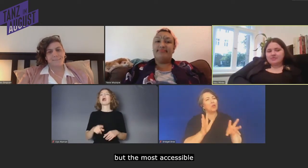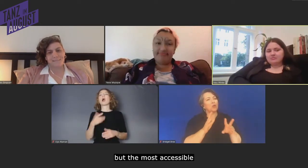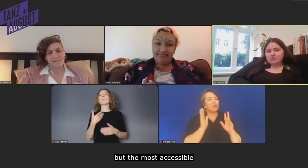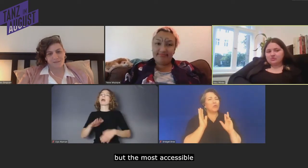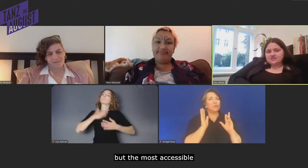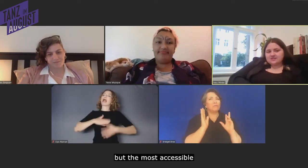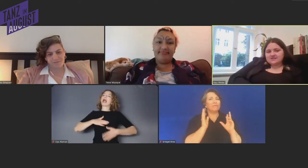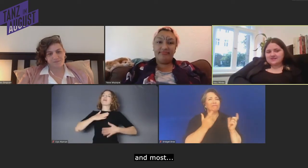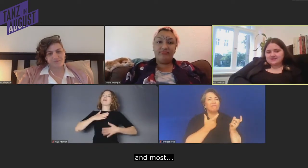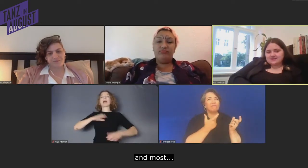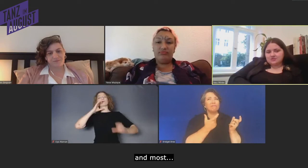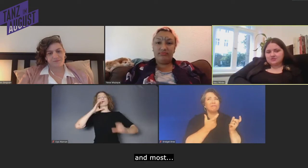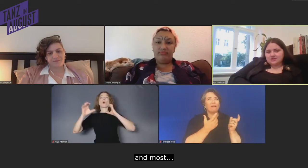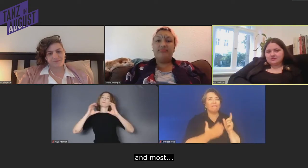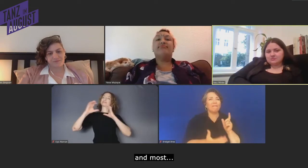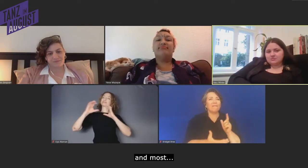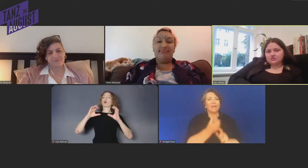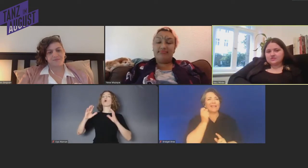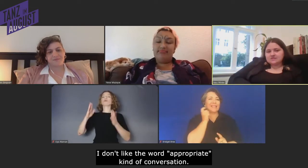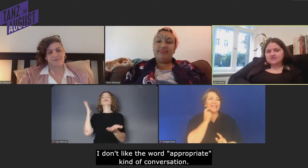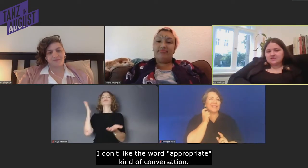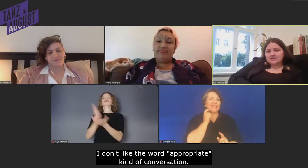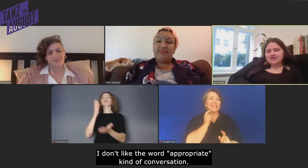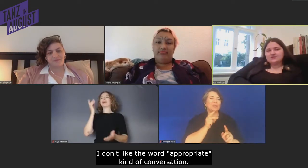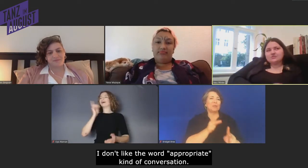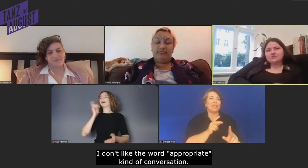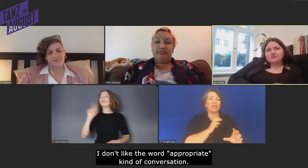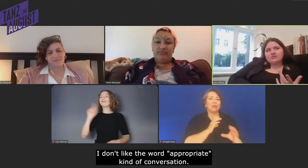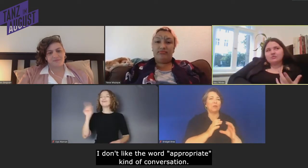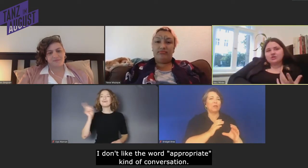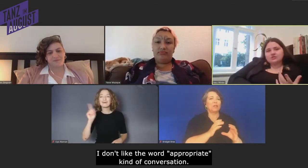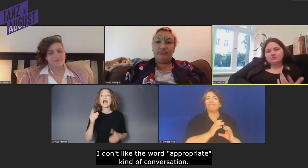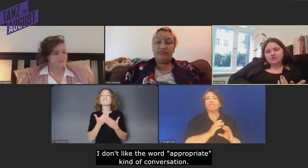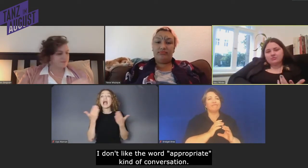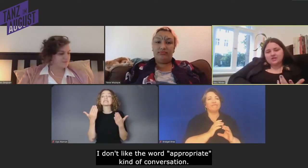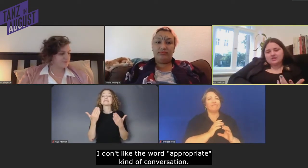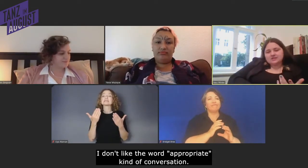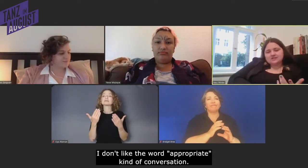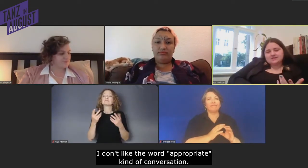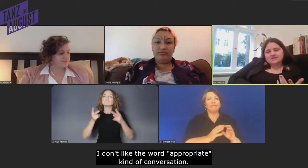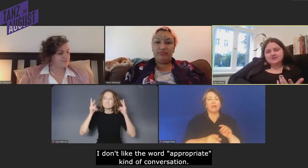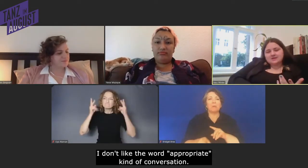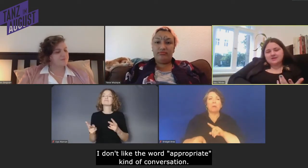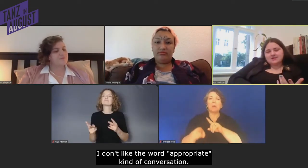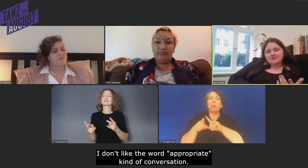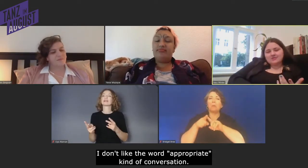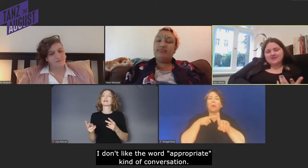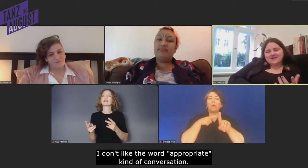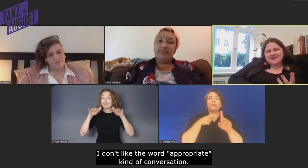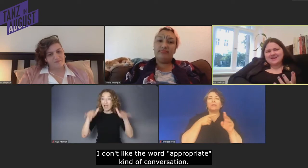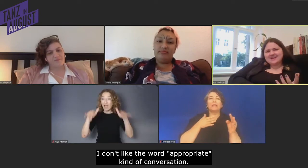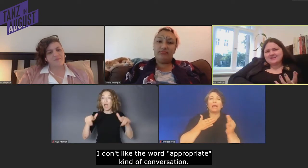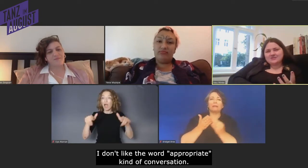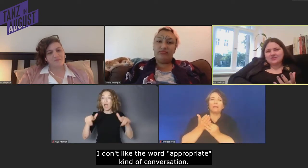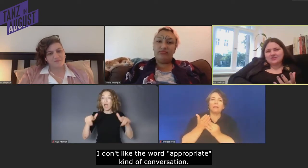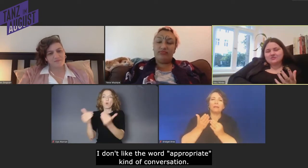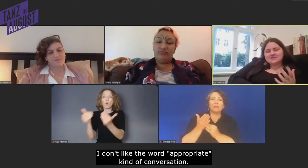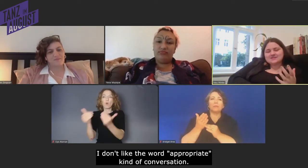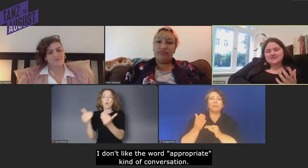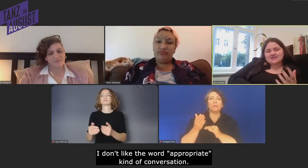but the most accessible and most, I don't like the word appropriate kind